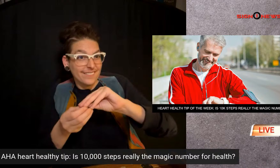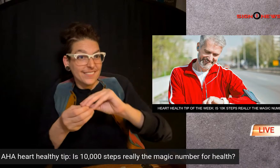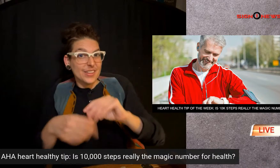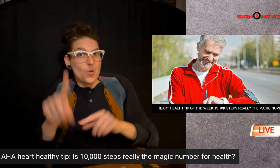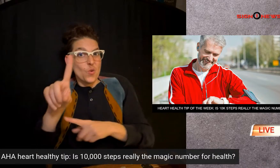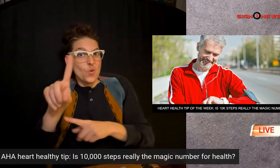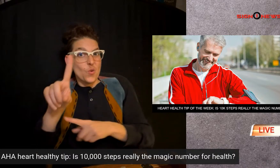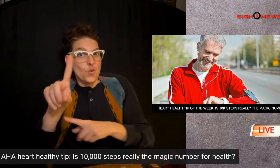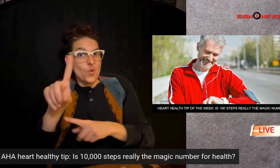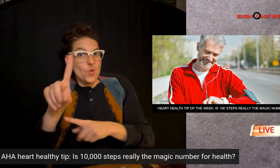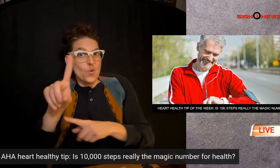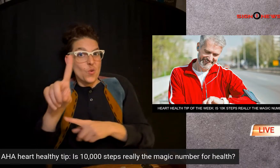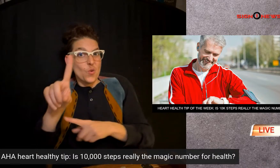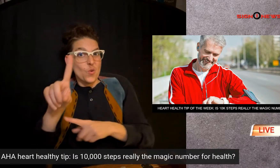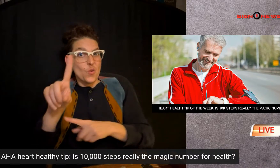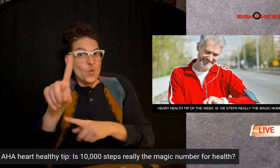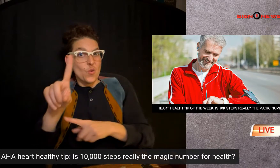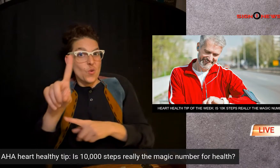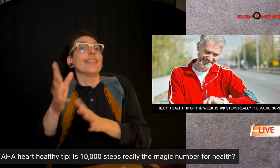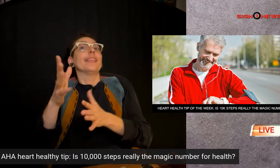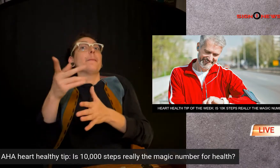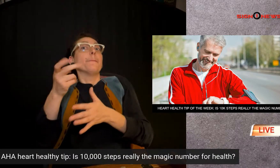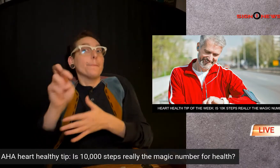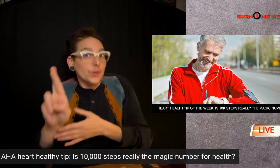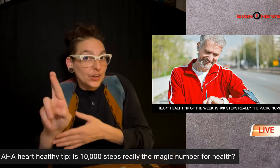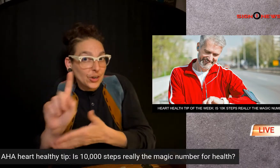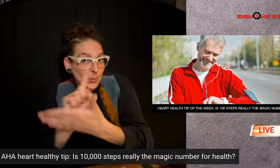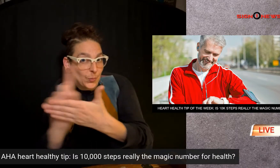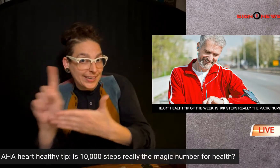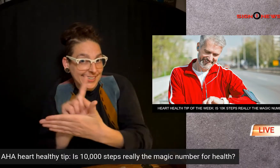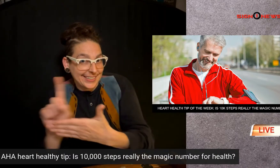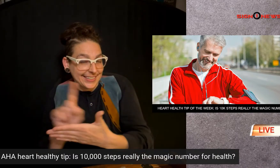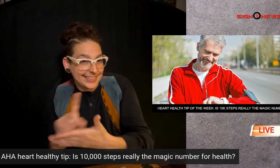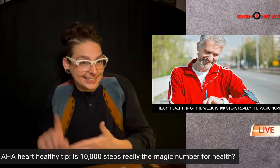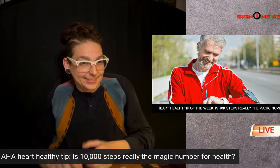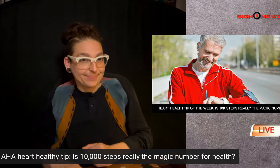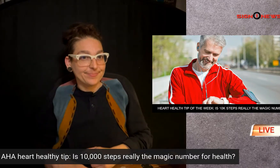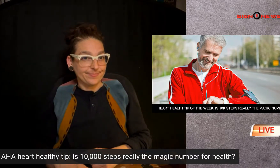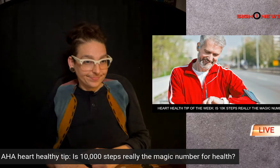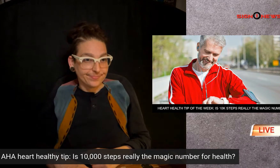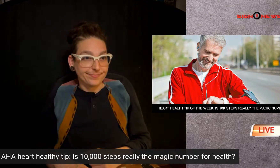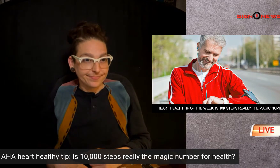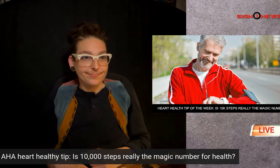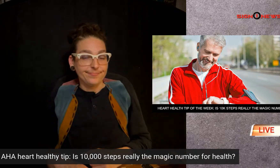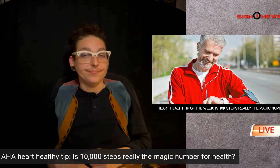That's roughly the equivalent of 150 minutes per week.